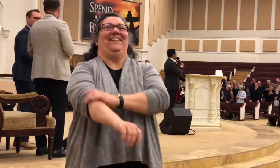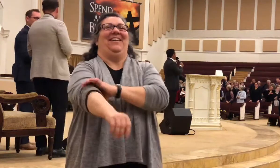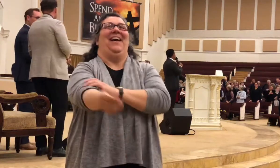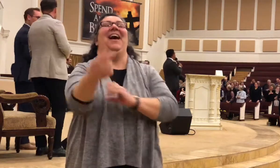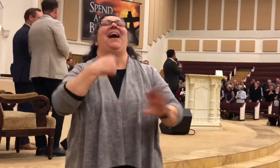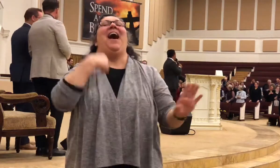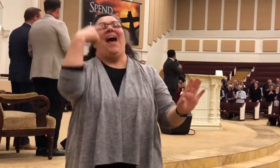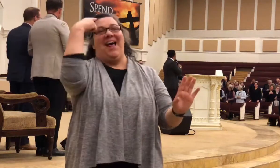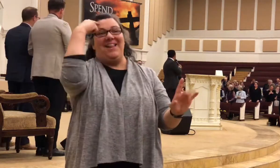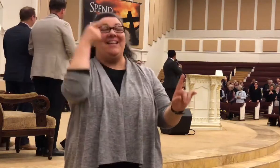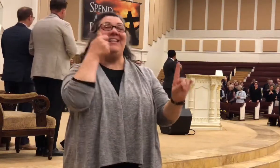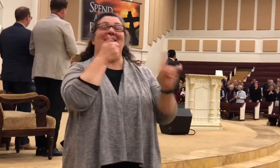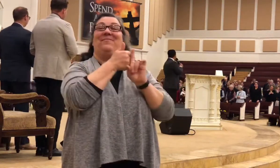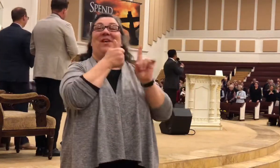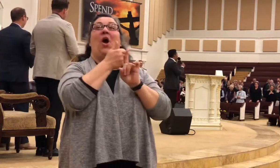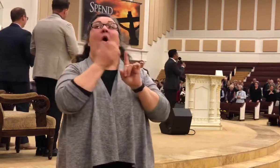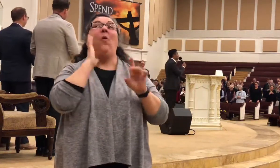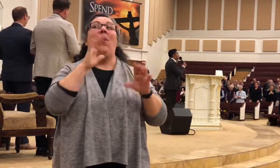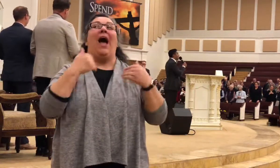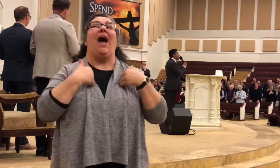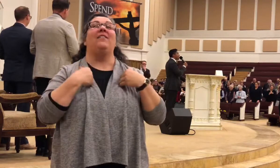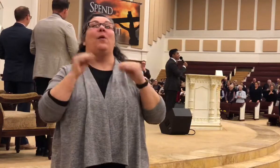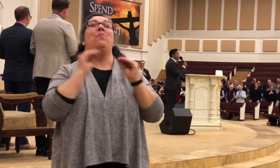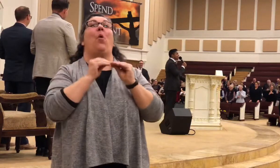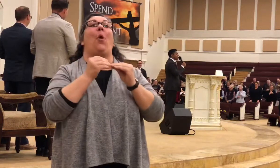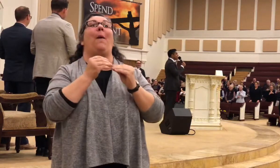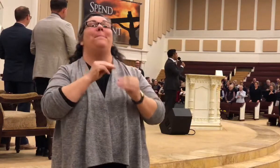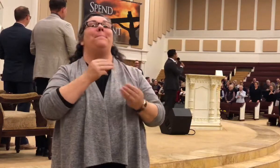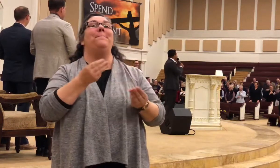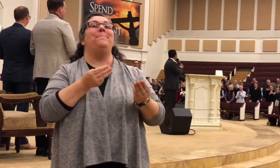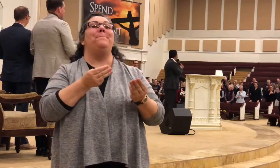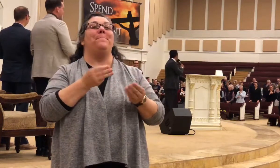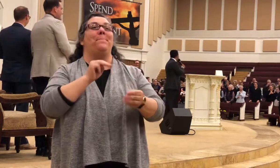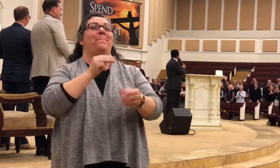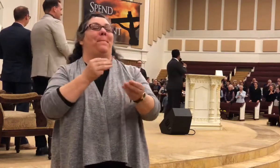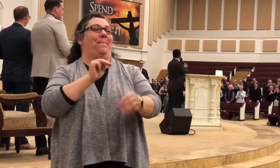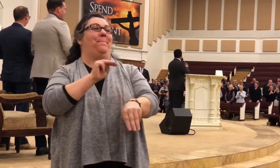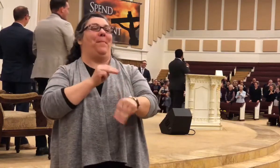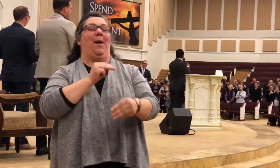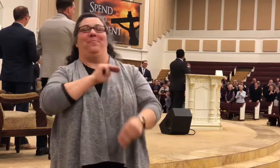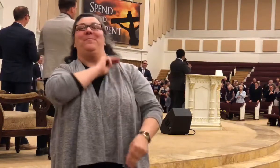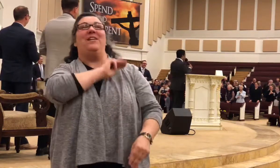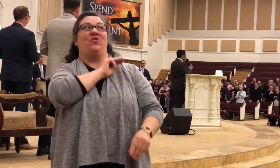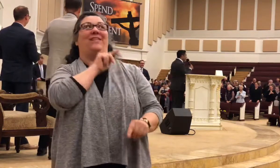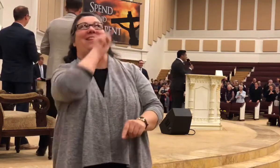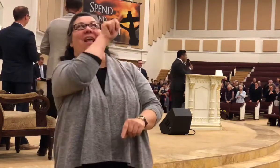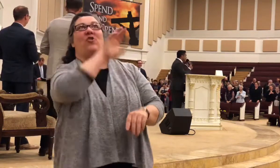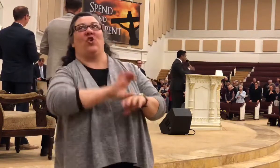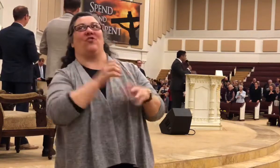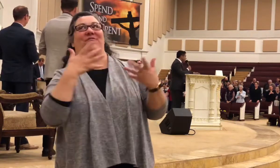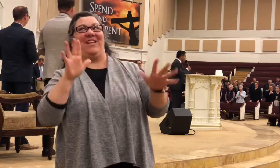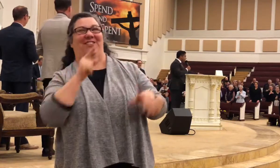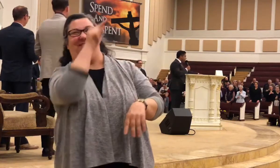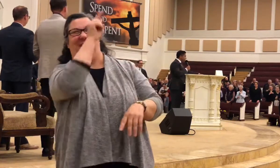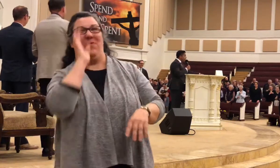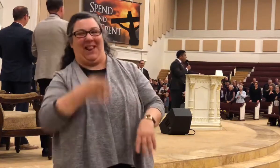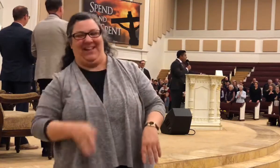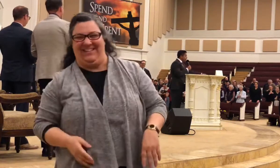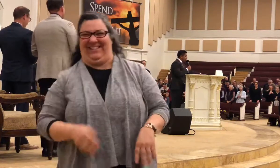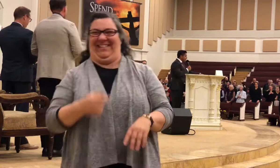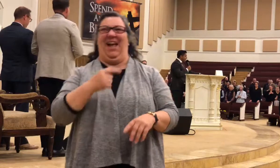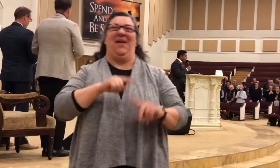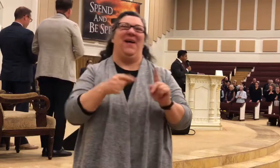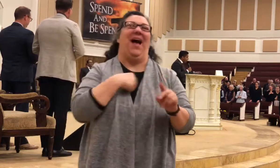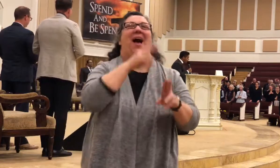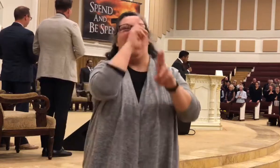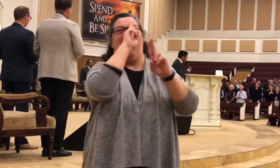So I think he'll be doing some lobby ministry in the back after service. Amen. Amen. And I also would like to honor my